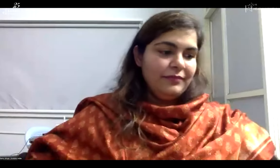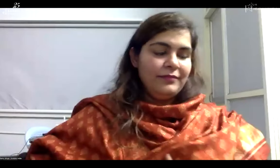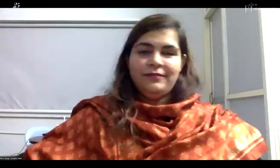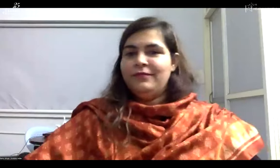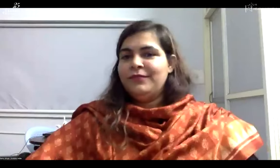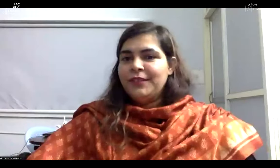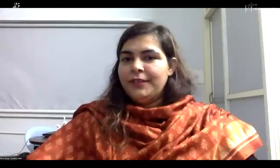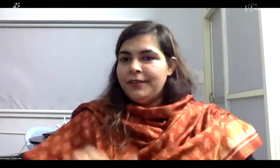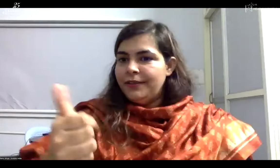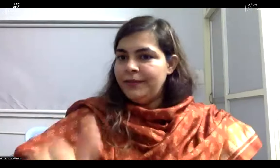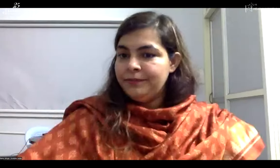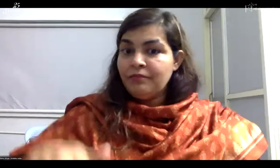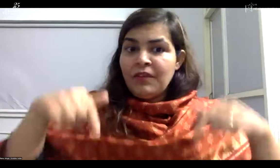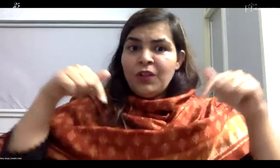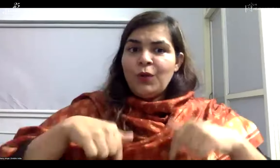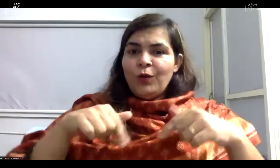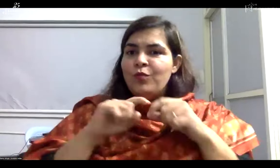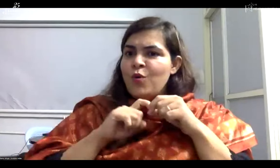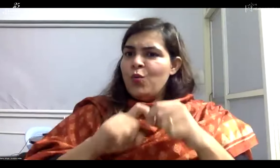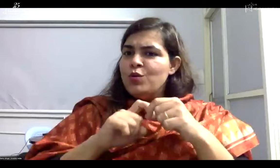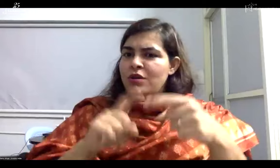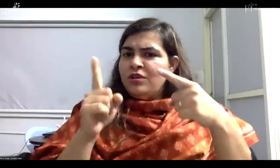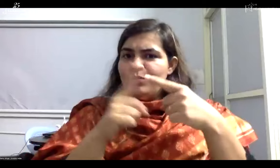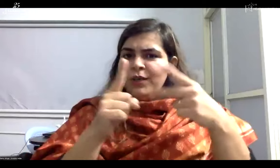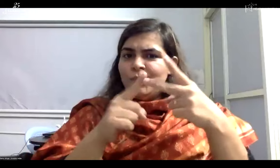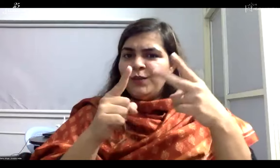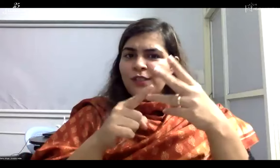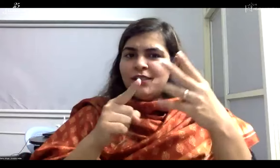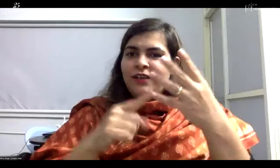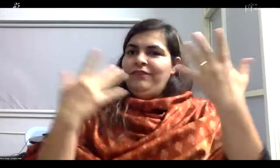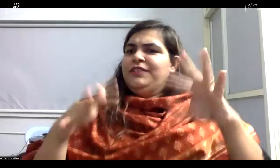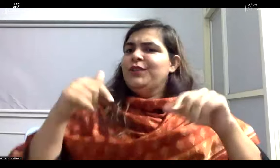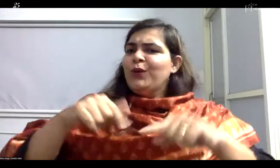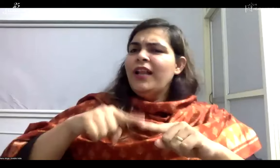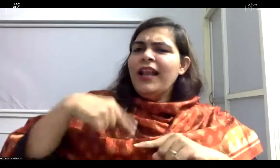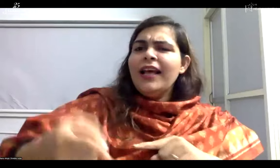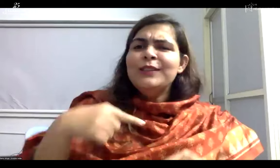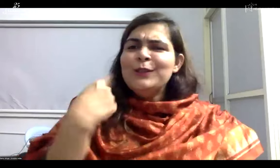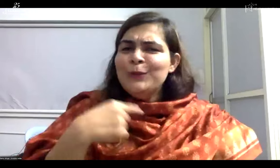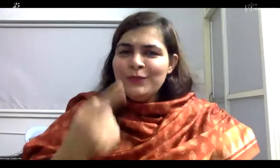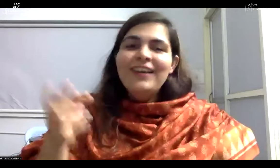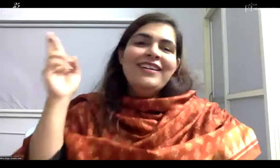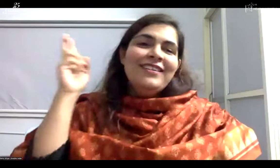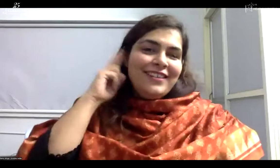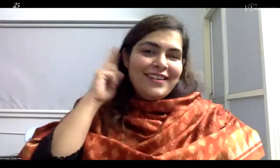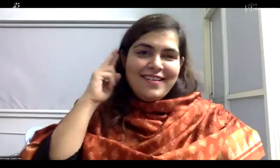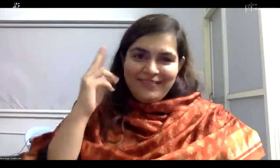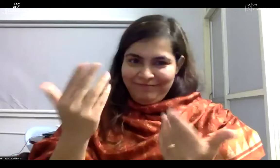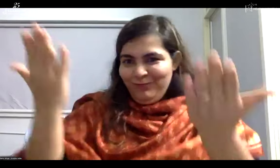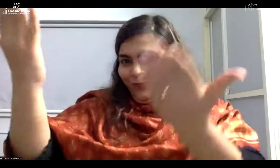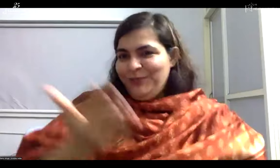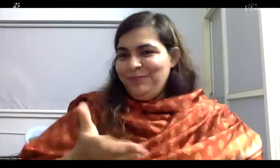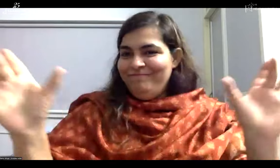good and they are man's best friend. And if you tell them, and they would like then also they have their own way to